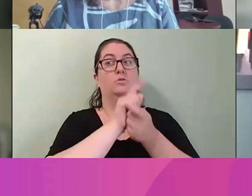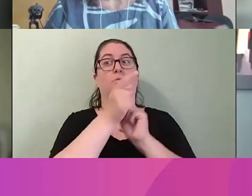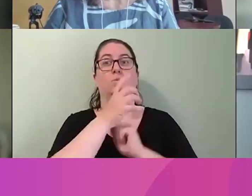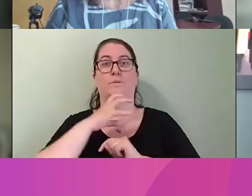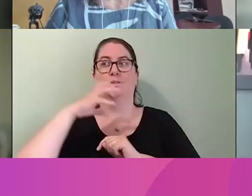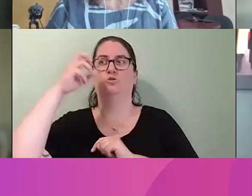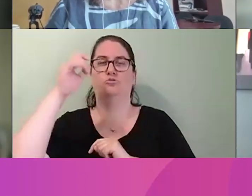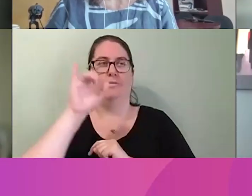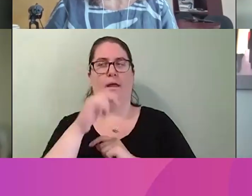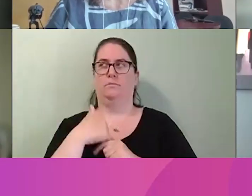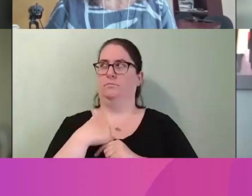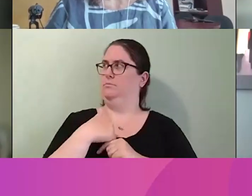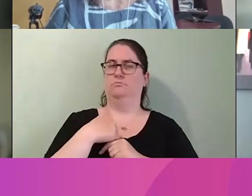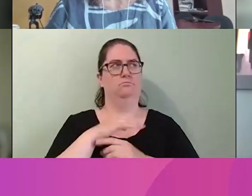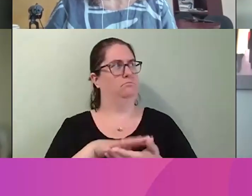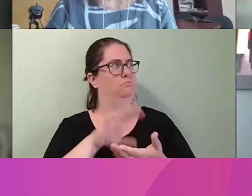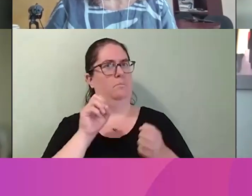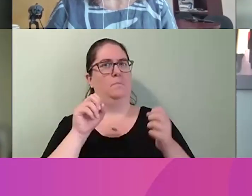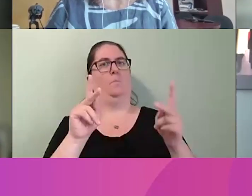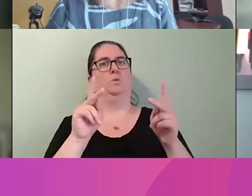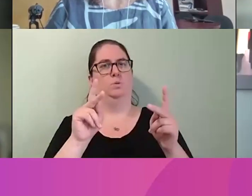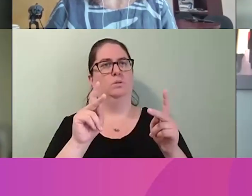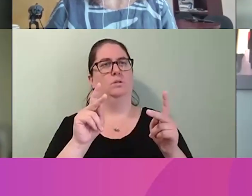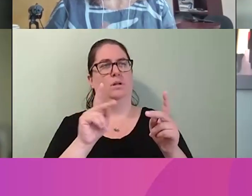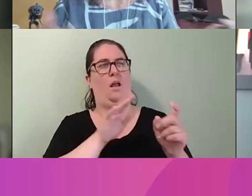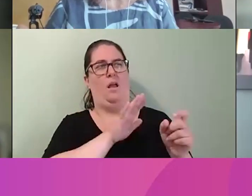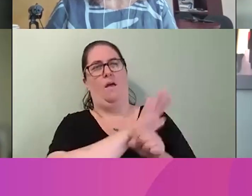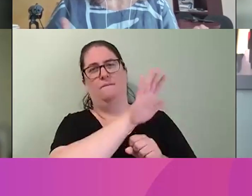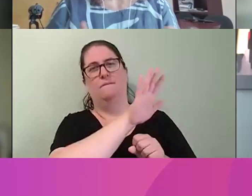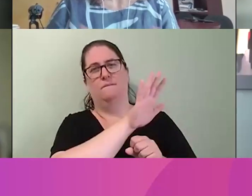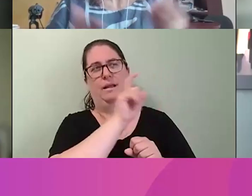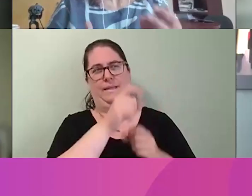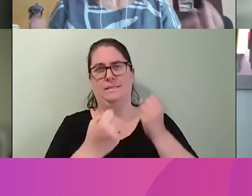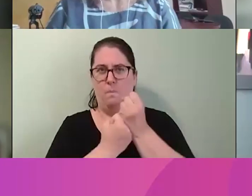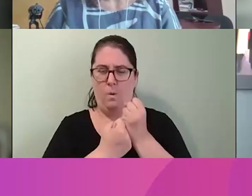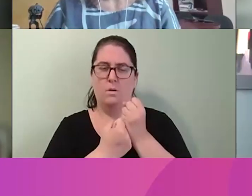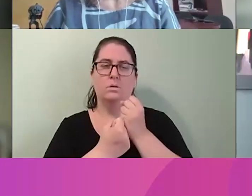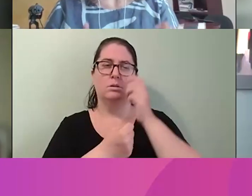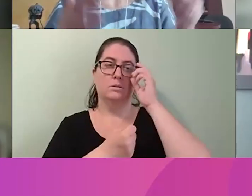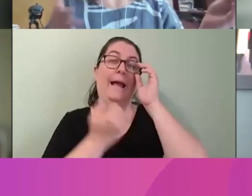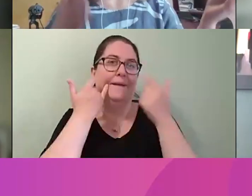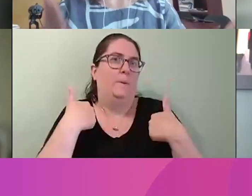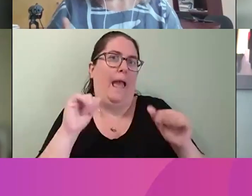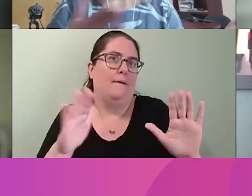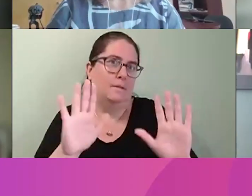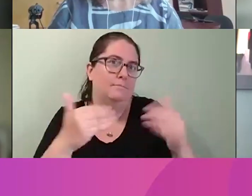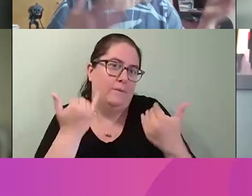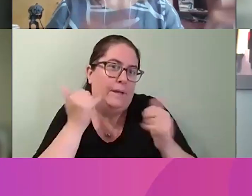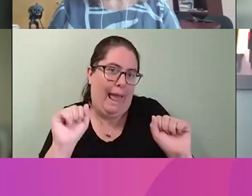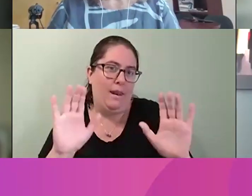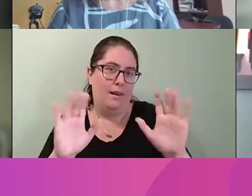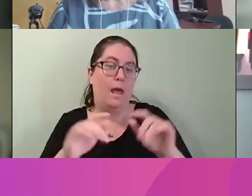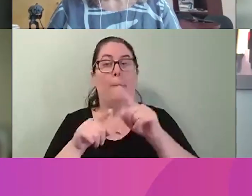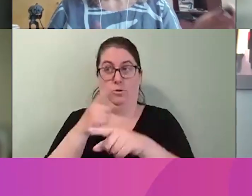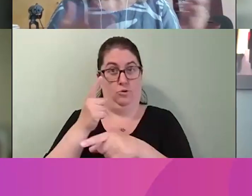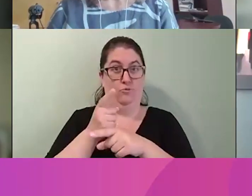that turning point that provides an opportunity for someone who's been for support, and if we can use it. But as you ended